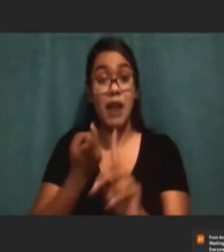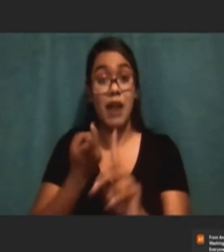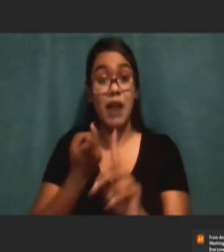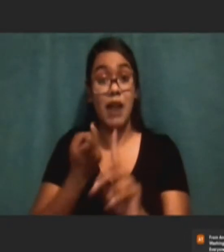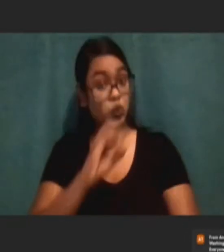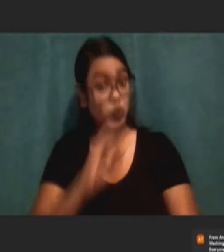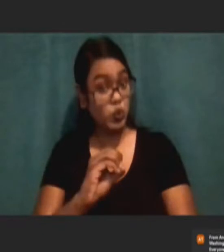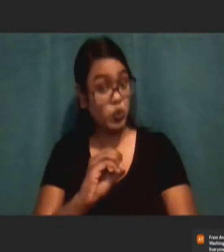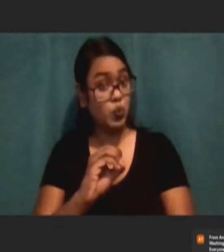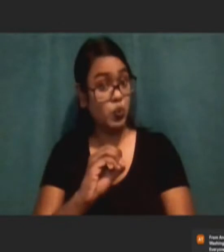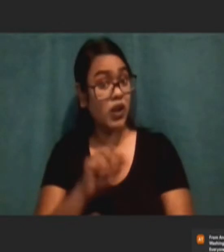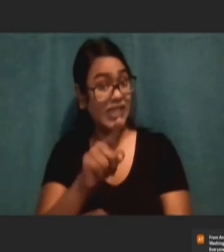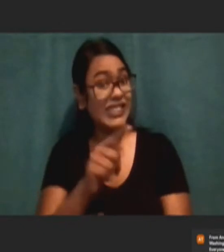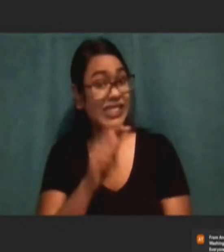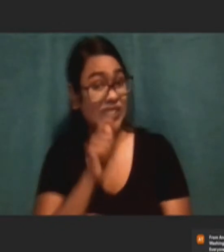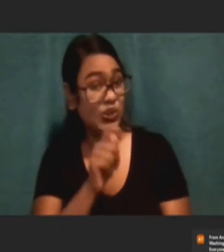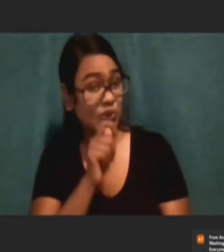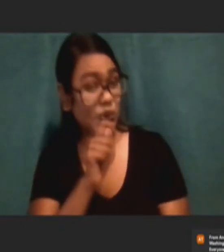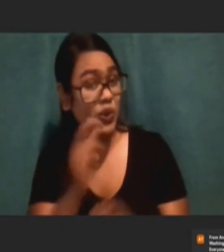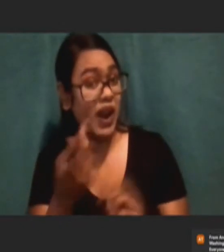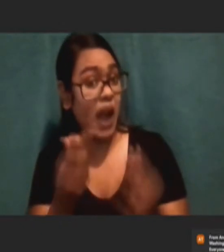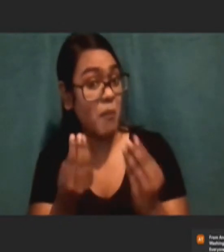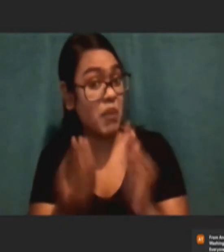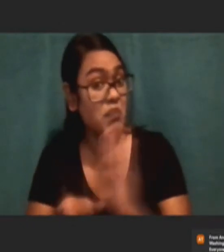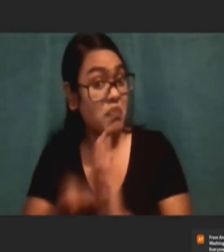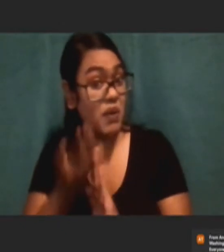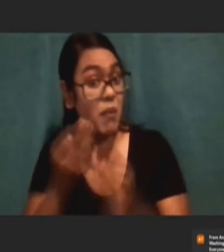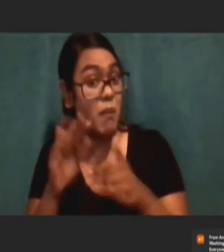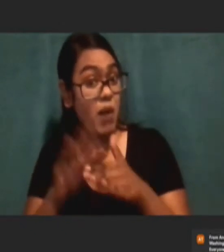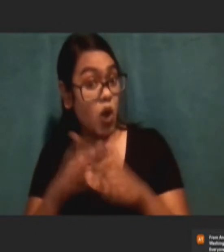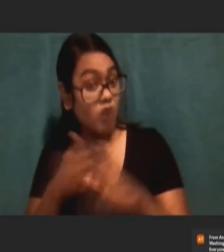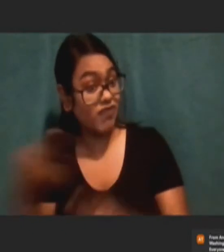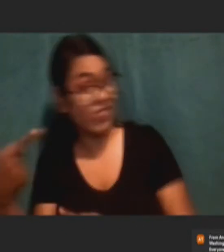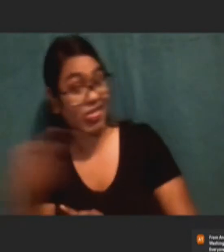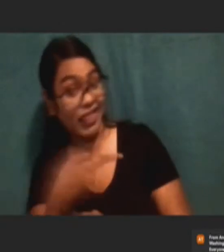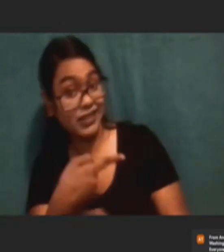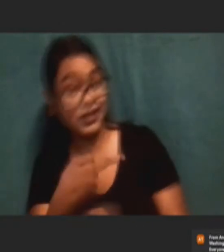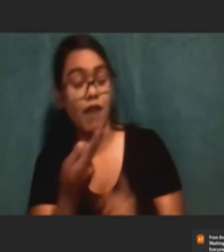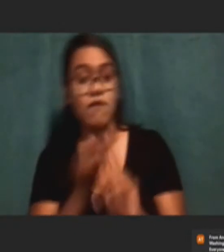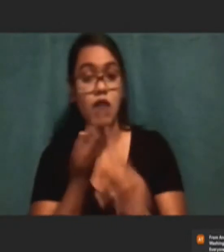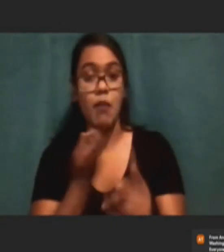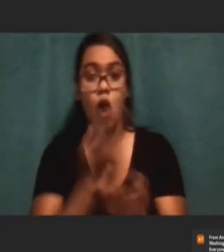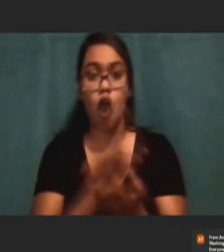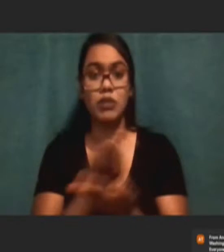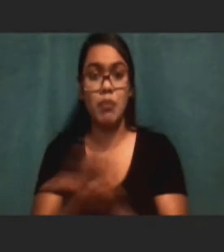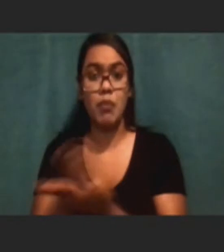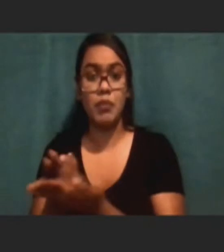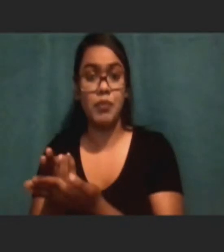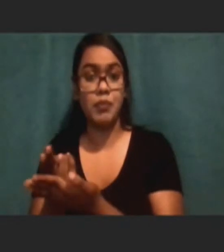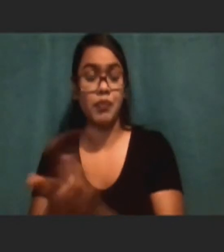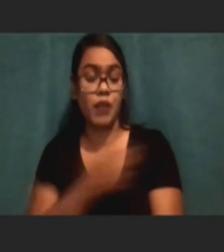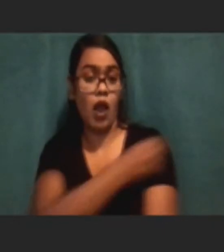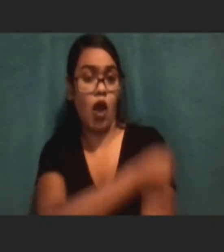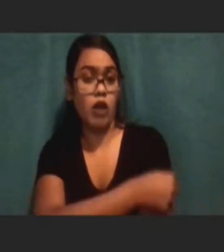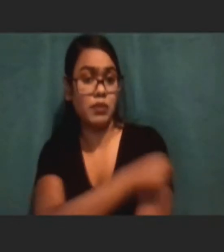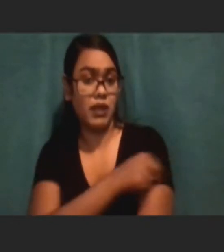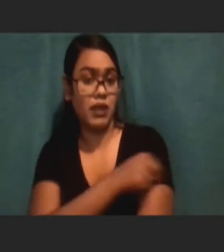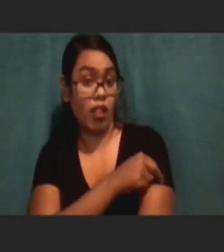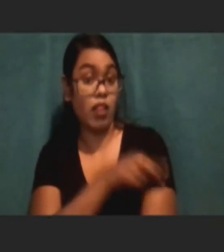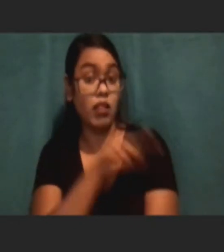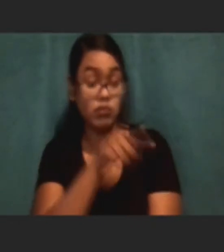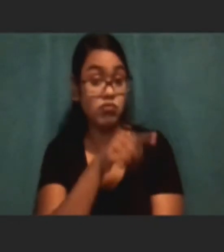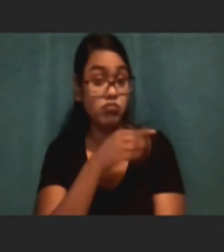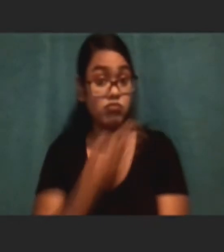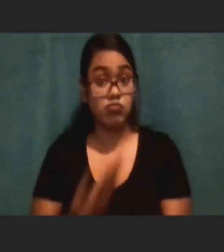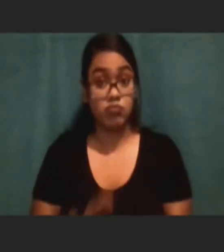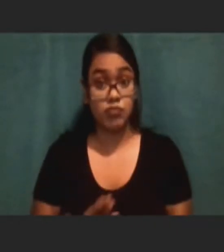check if there's any increase with hospitalizations for children between 0 and 2 due to this variant,